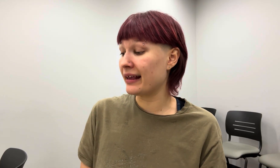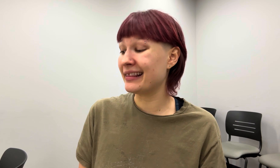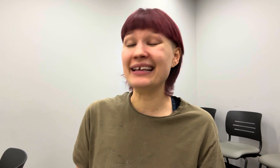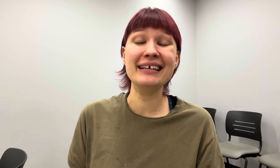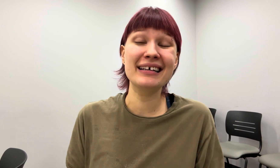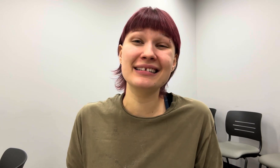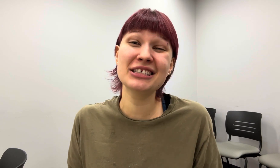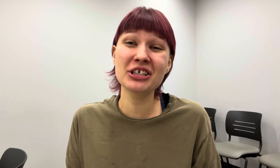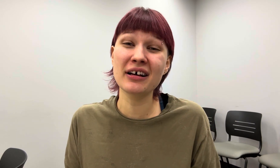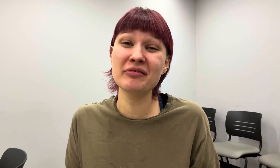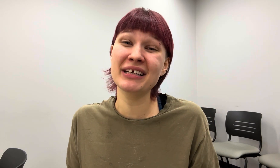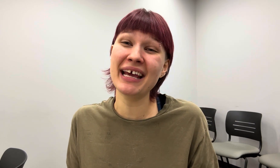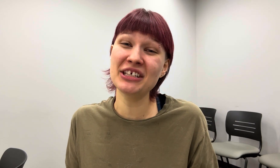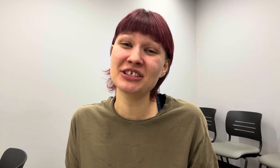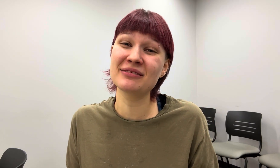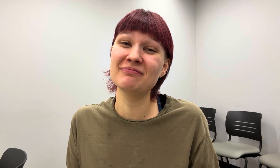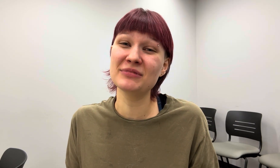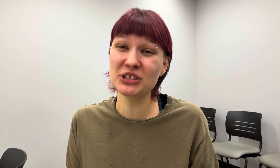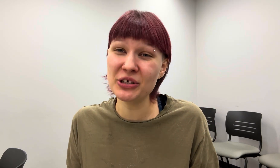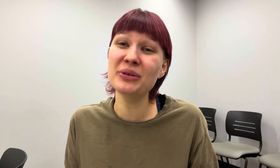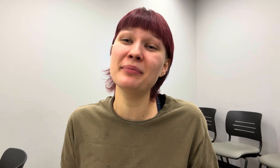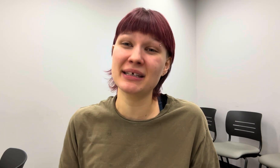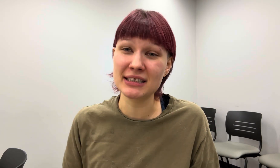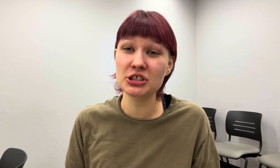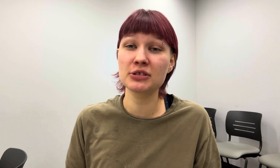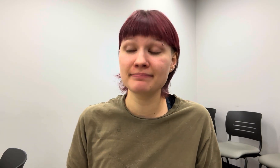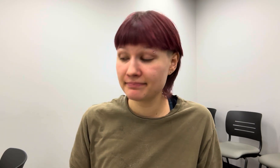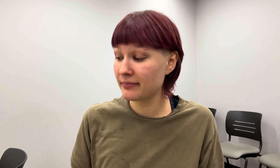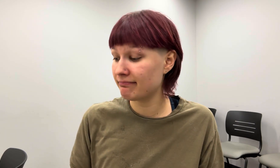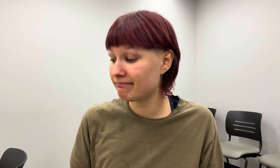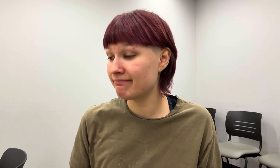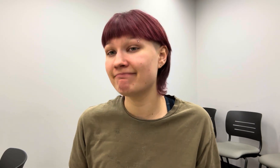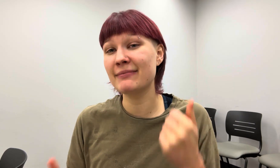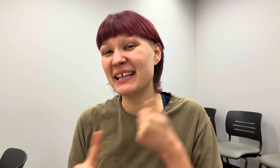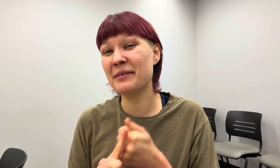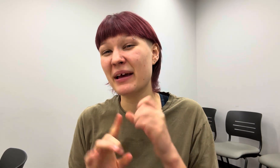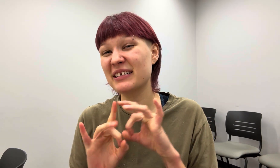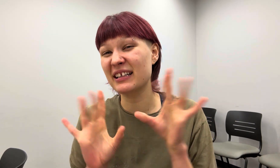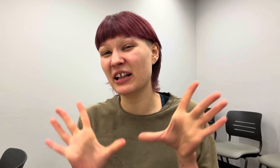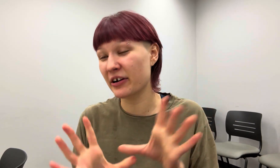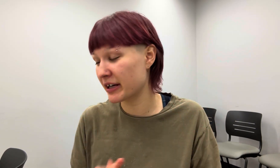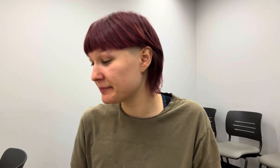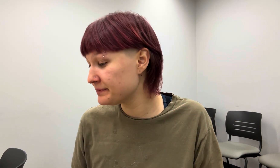the addition of a negation skewed the message and impacted the clarity.